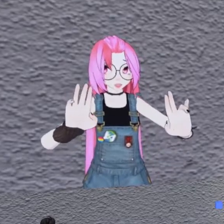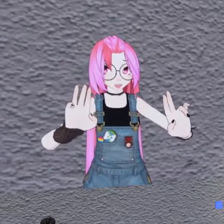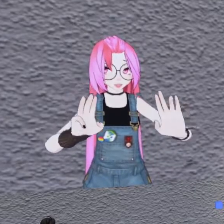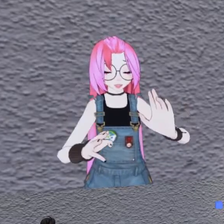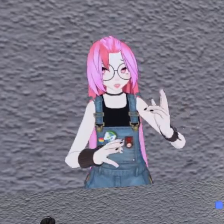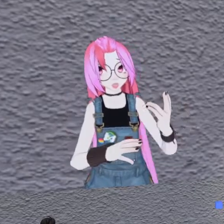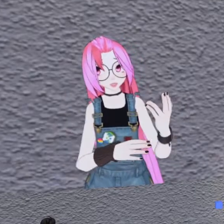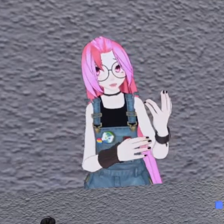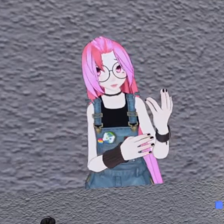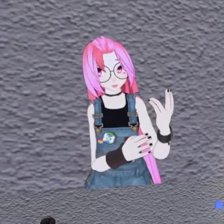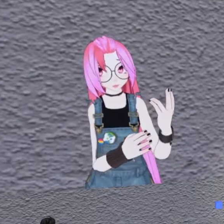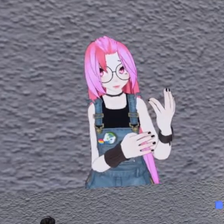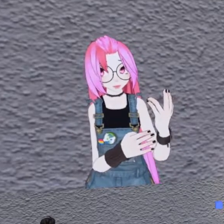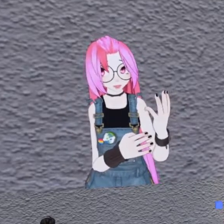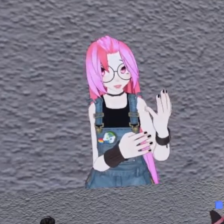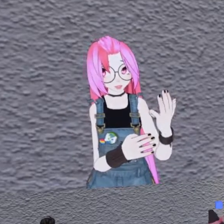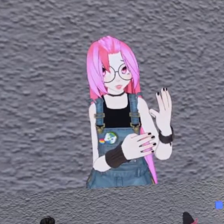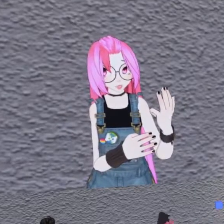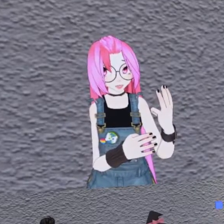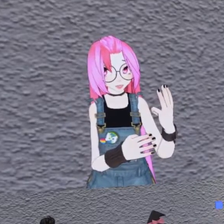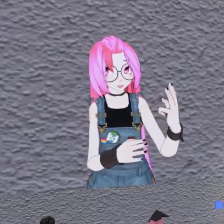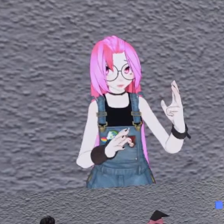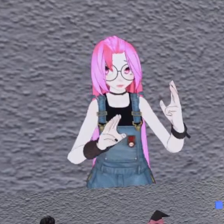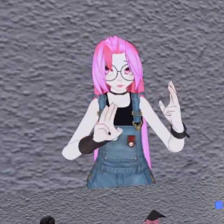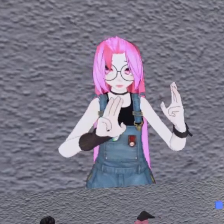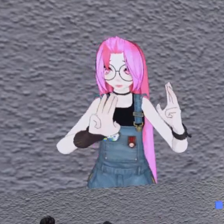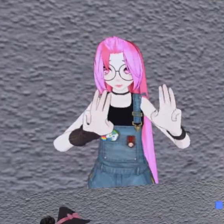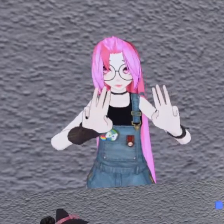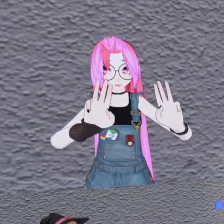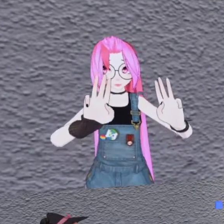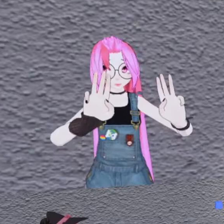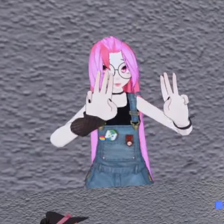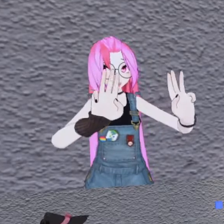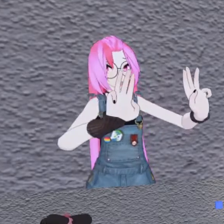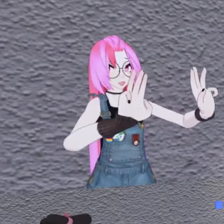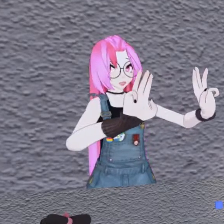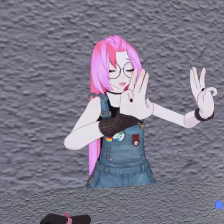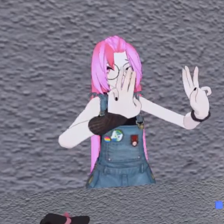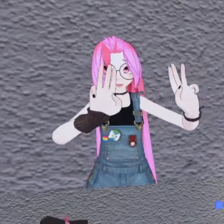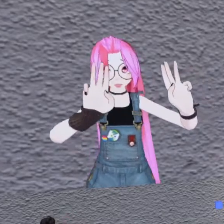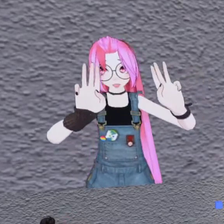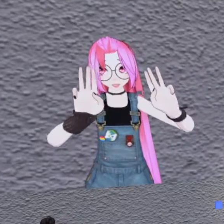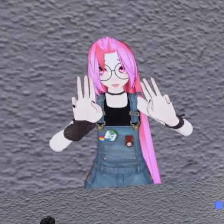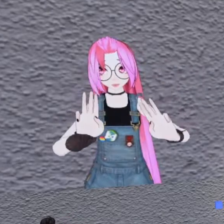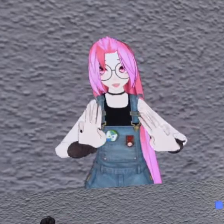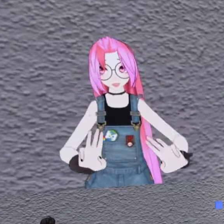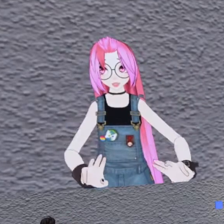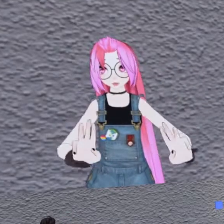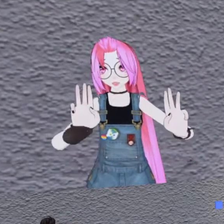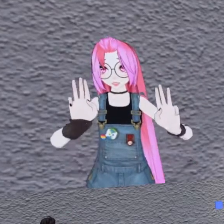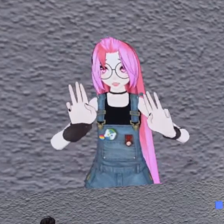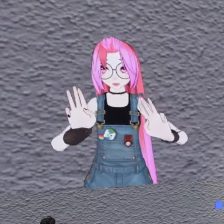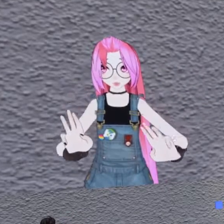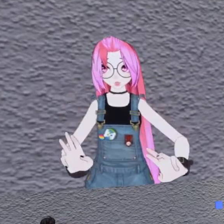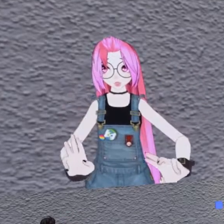sign for weather that they used, it's 2 W hands, and it's like this.